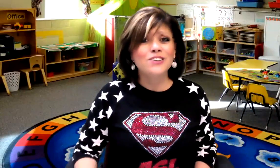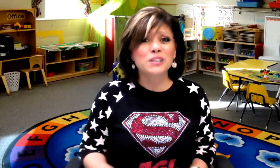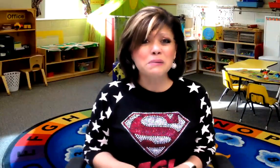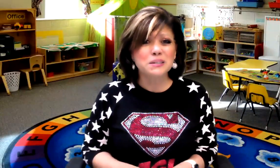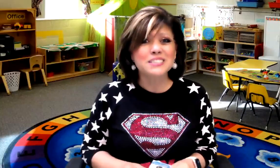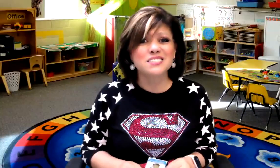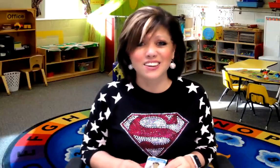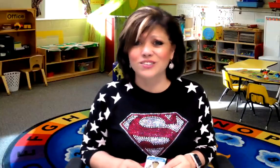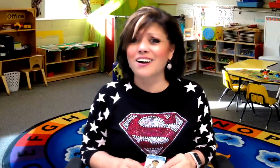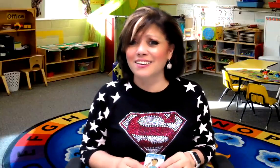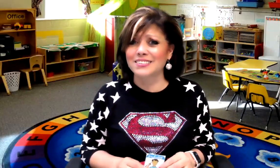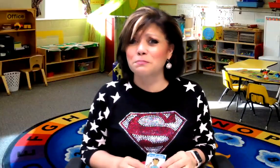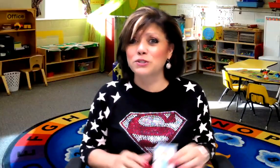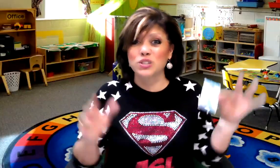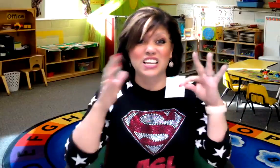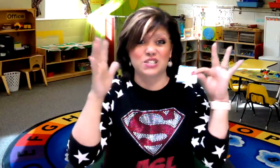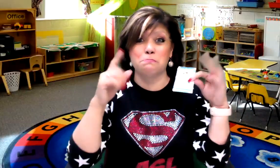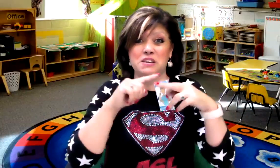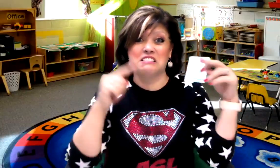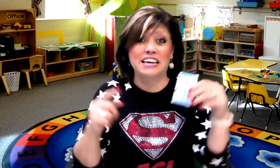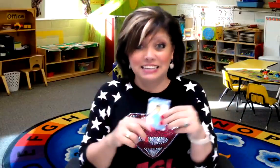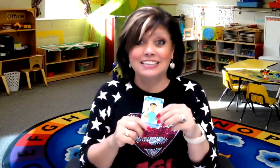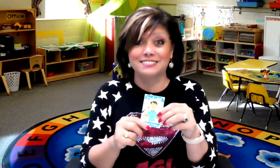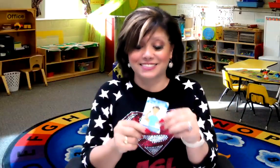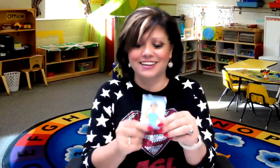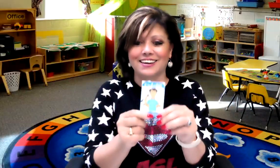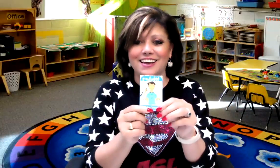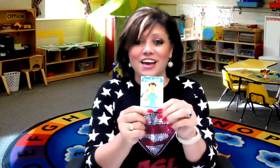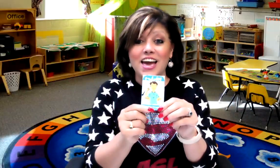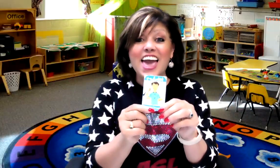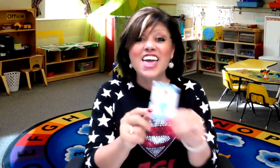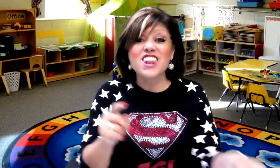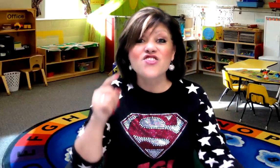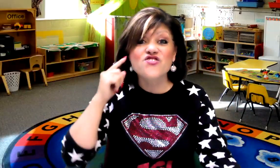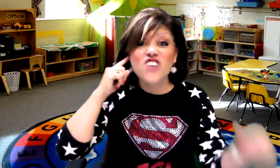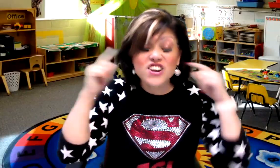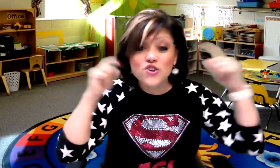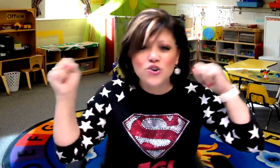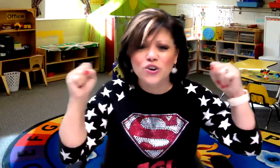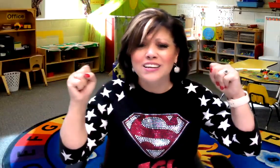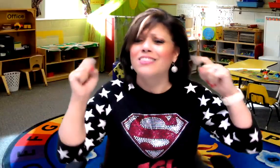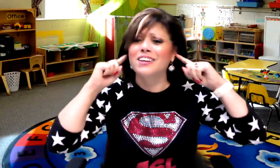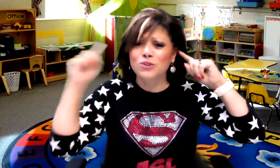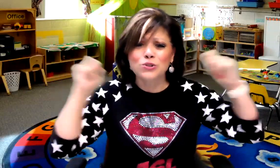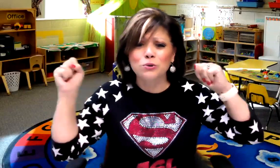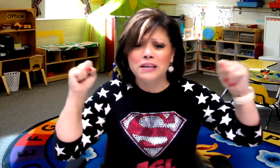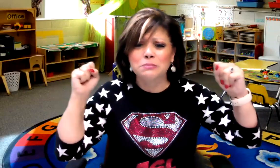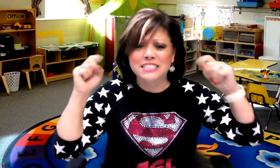they make me scared, huh? Especially like the big lightning, yeah. And thunder. Thunder too makes me